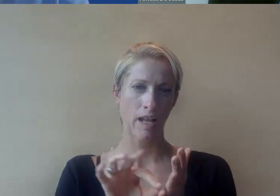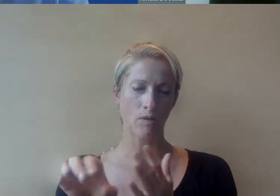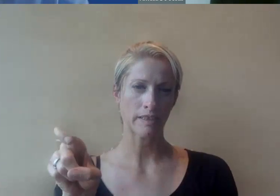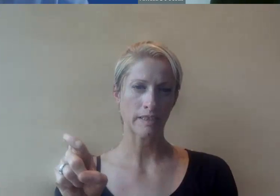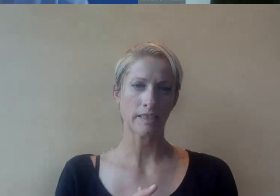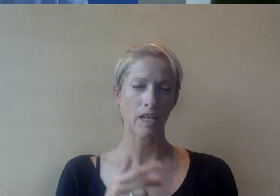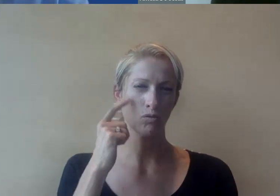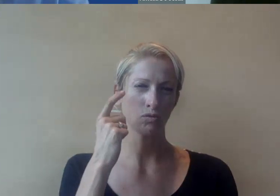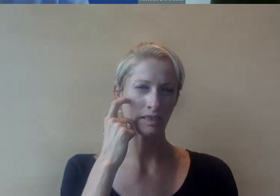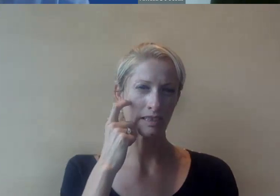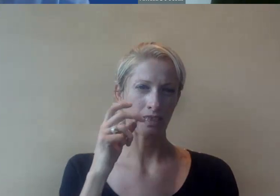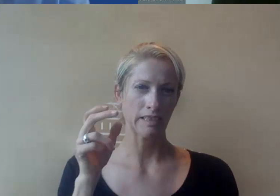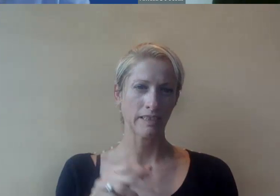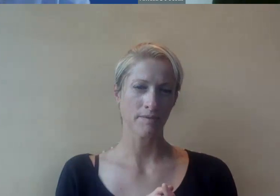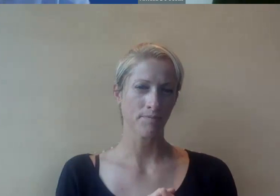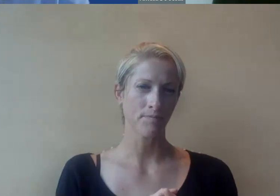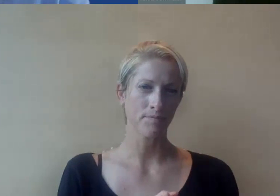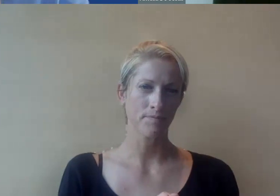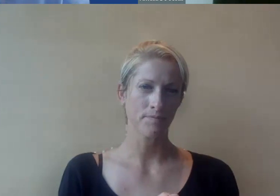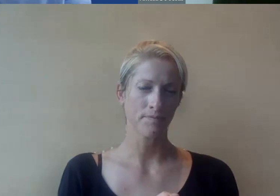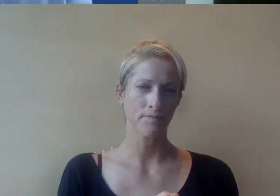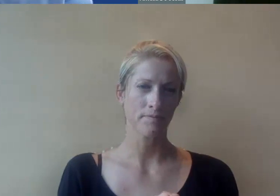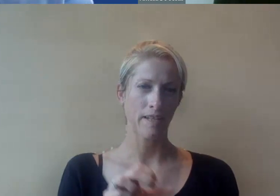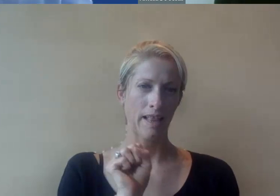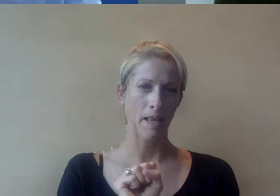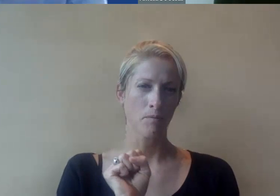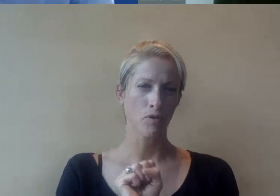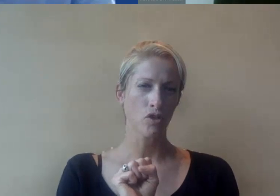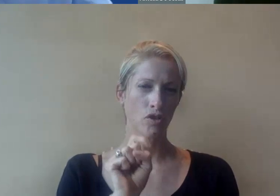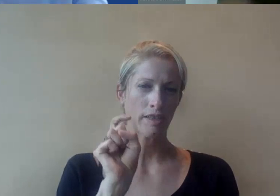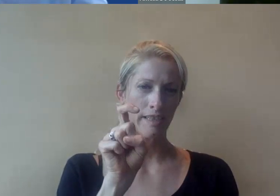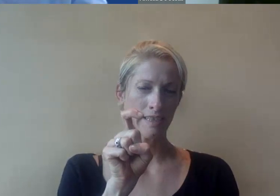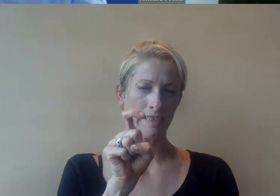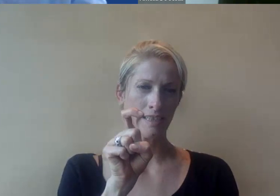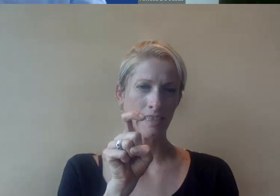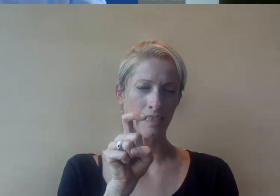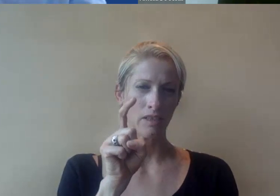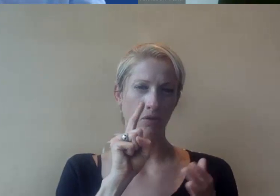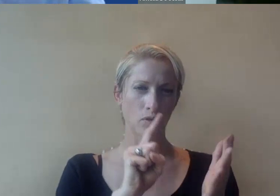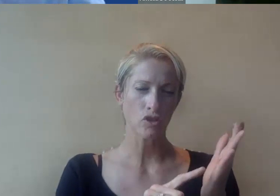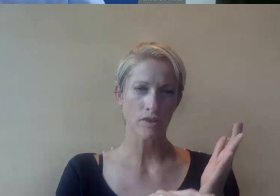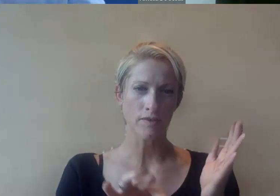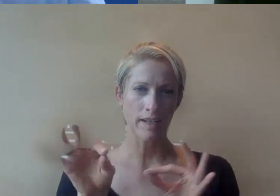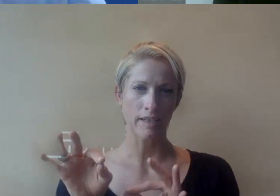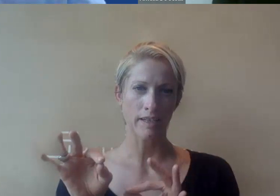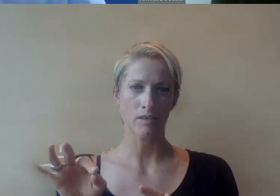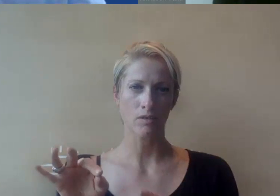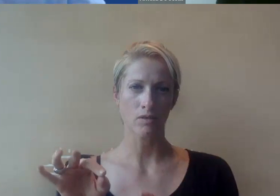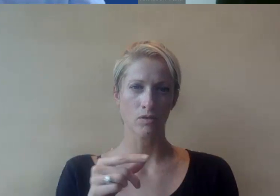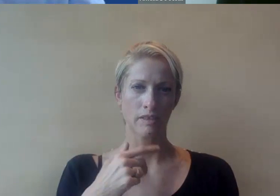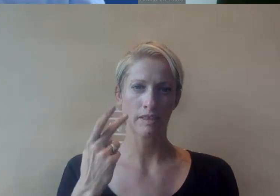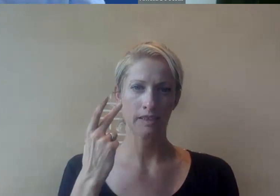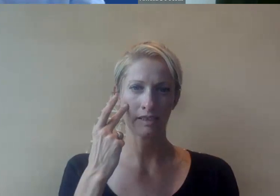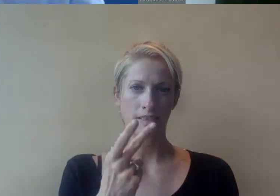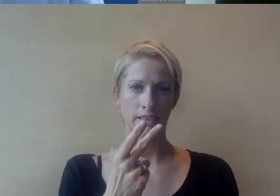recently NTIA did put out a labor needs research findings that they shared nationally and was specific to